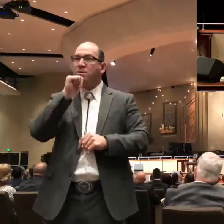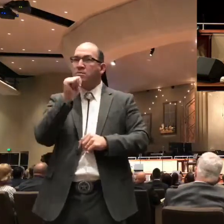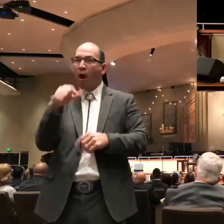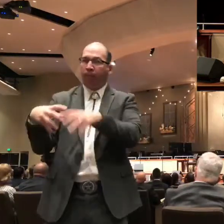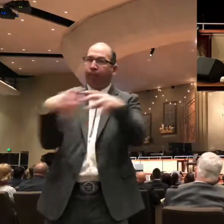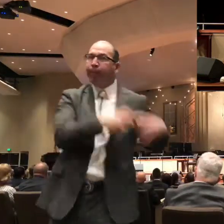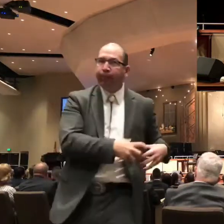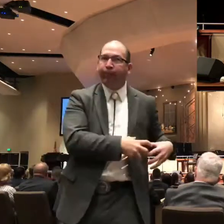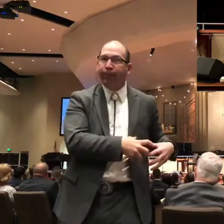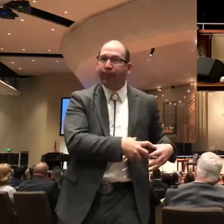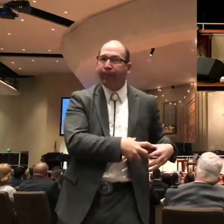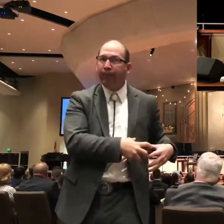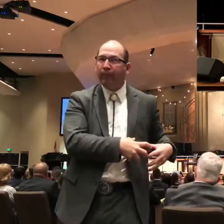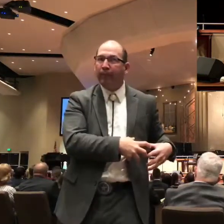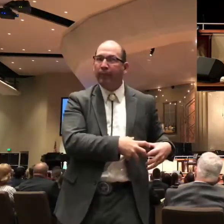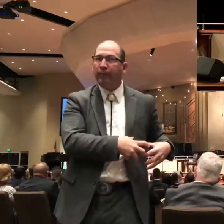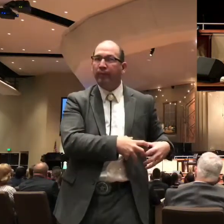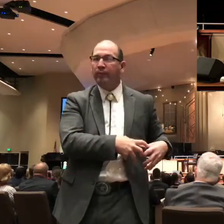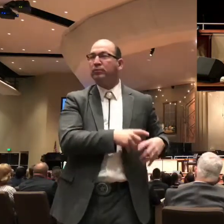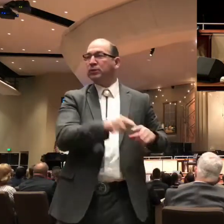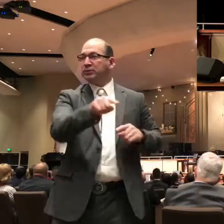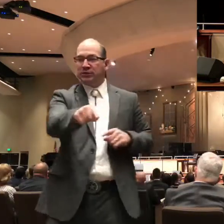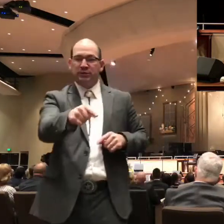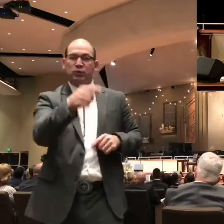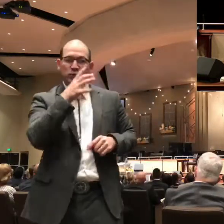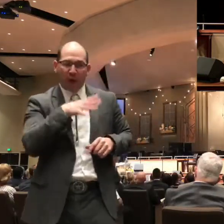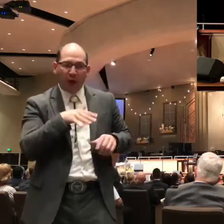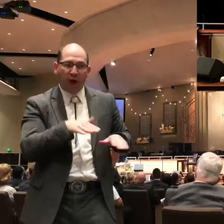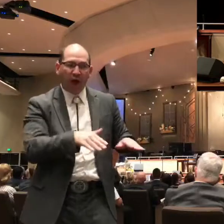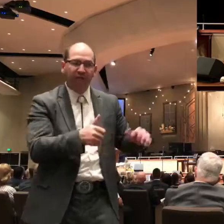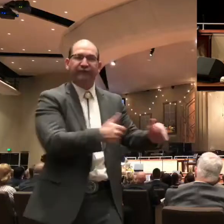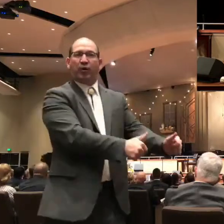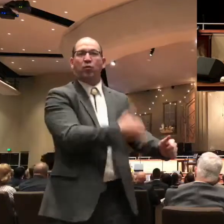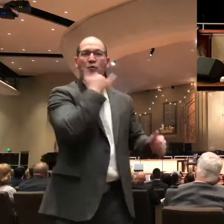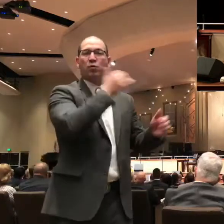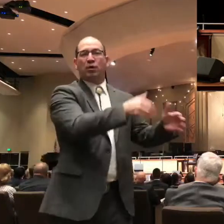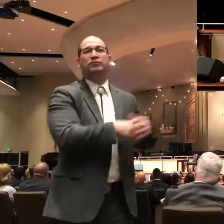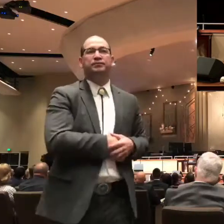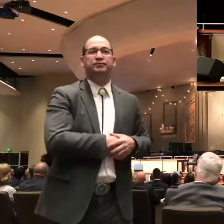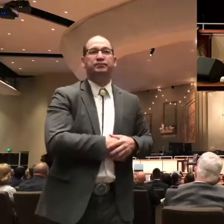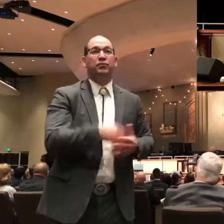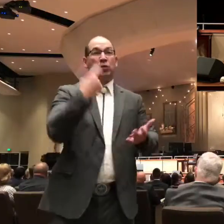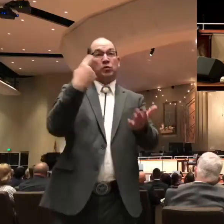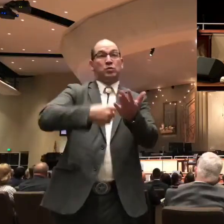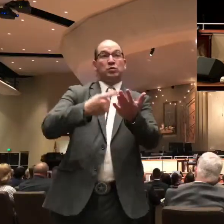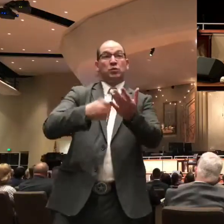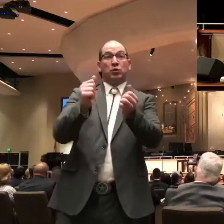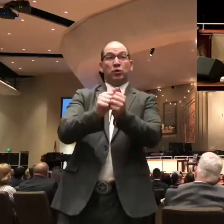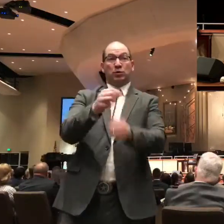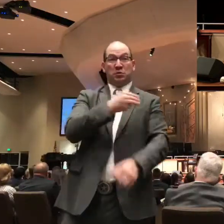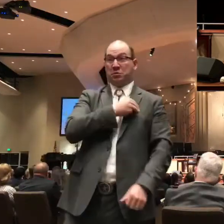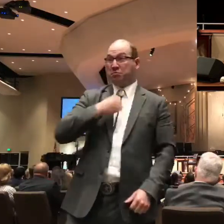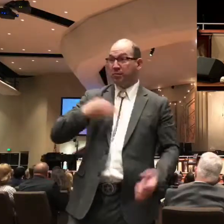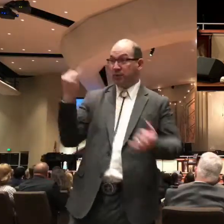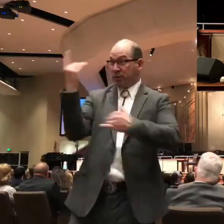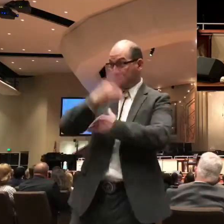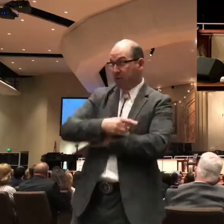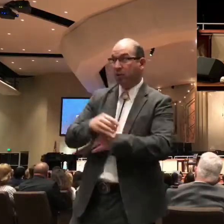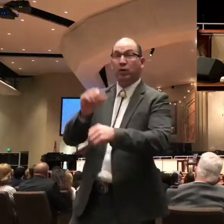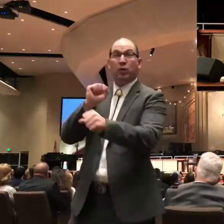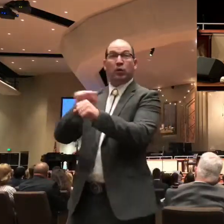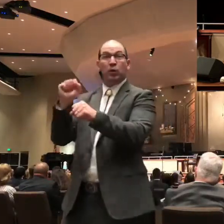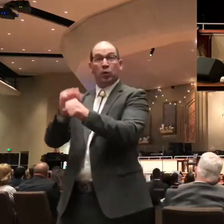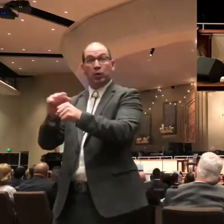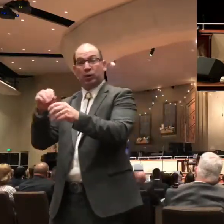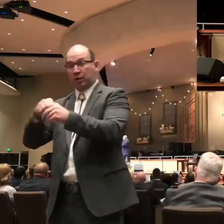But these silly women were led away. I was talking with one of our members at lunch today who worked at the Air Force base that